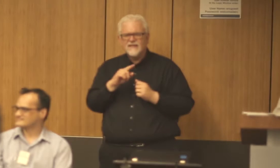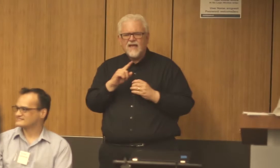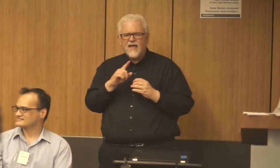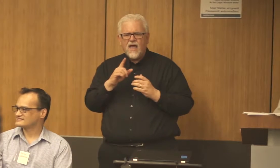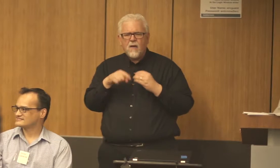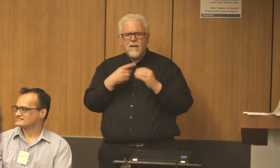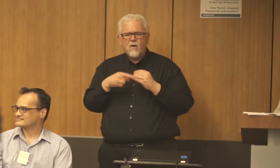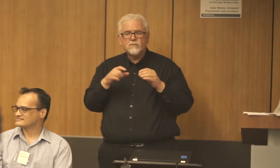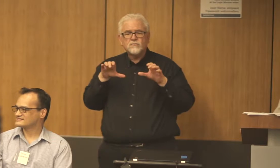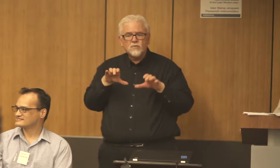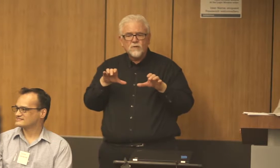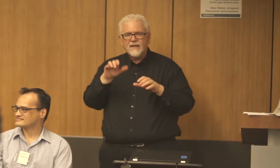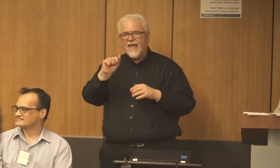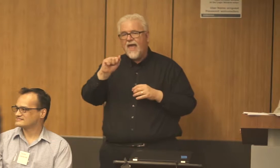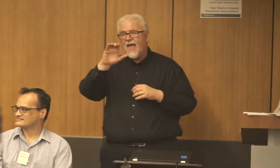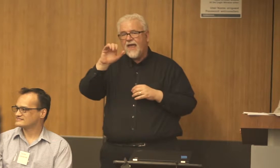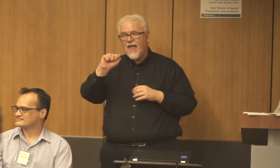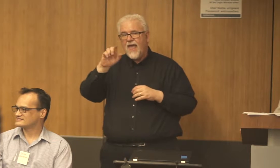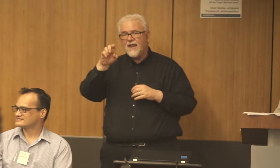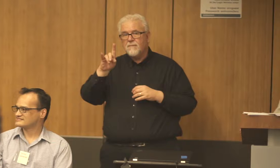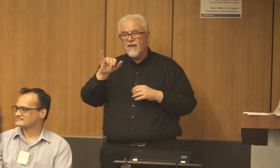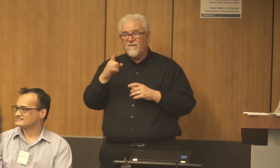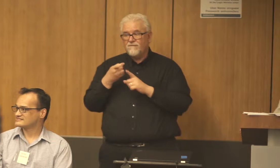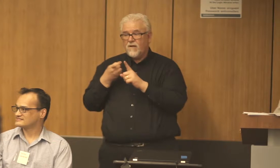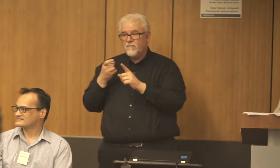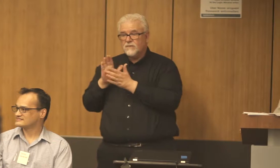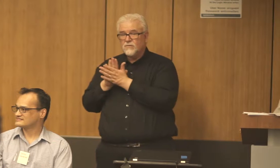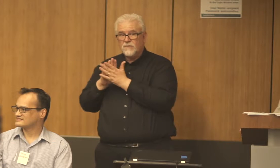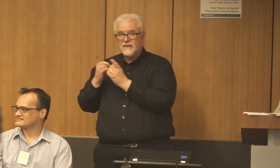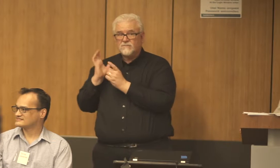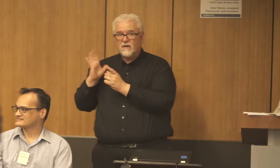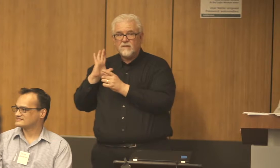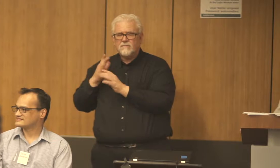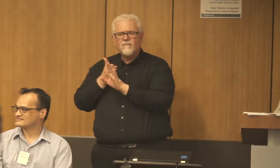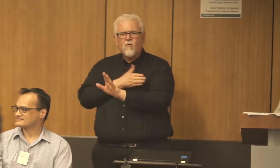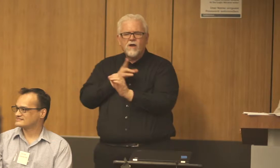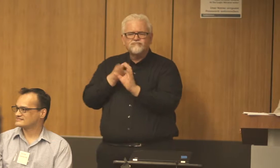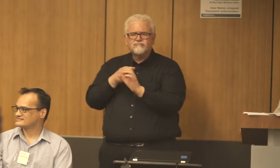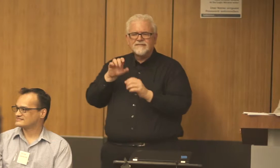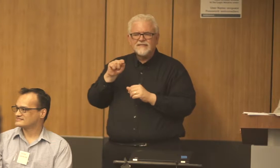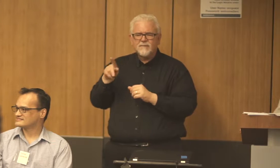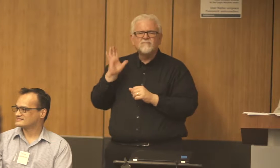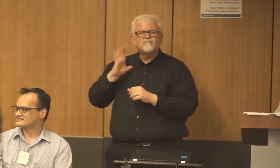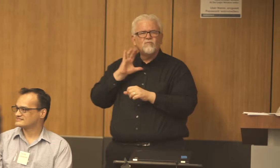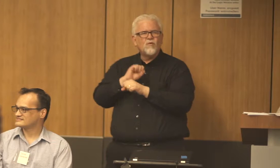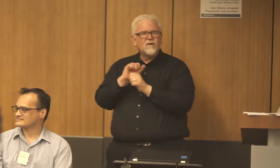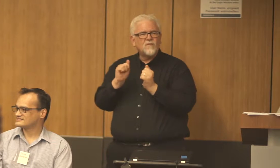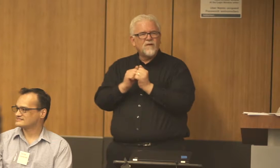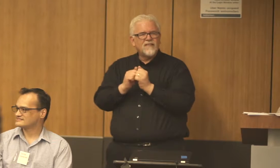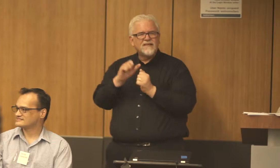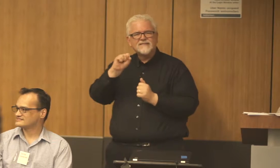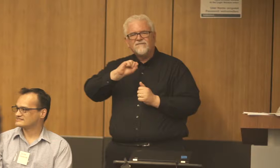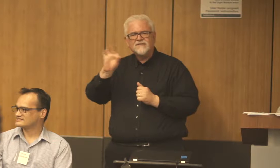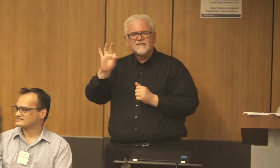doing academies, because we find that coming out of the school district, before I came to the computer technologies program, I worked with the